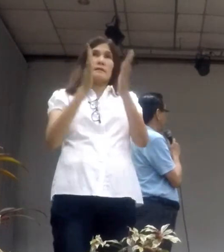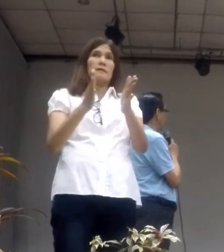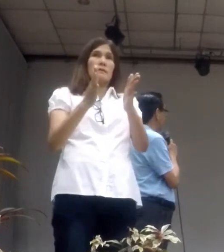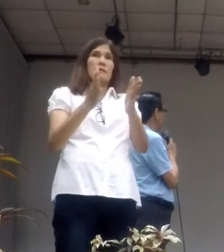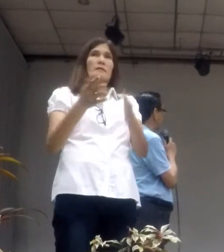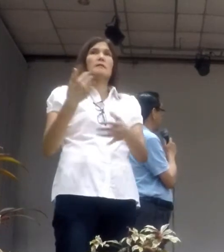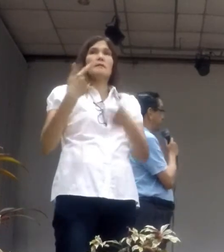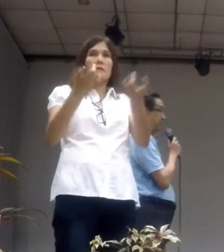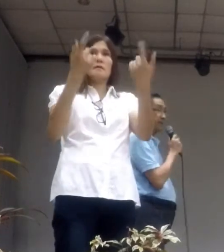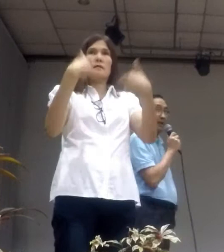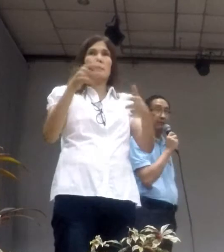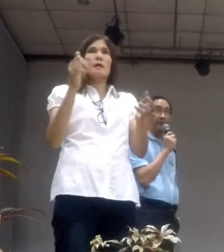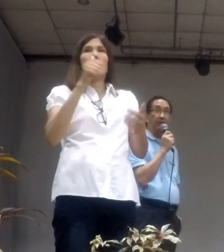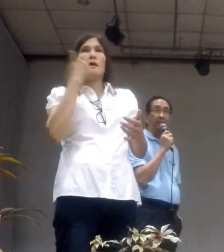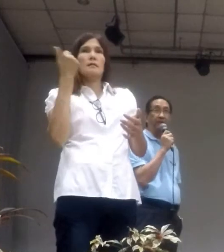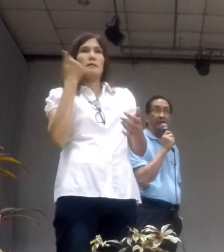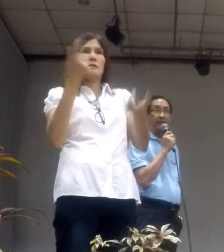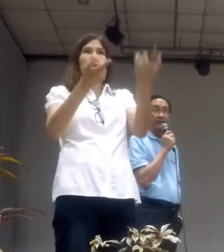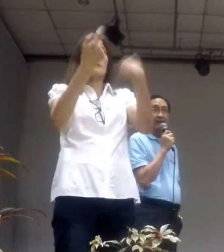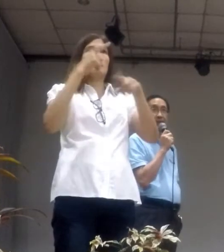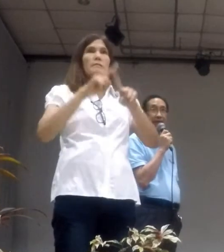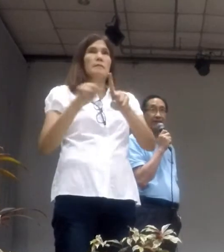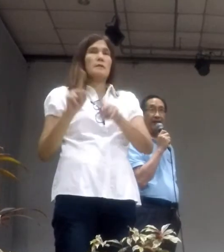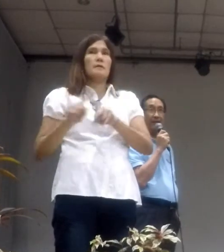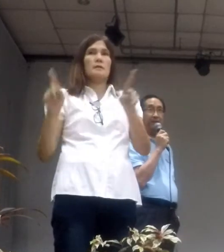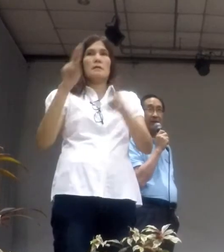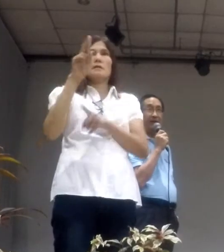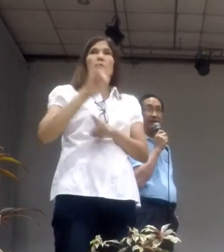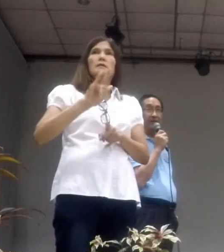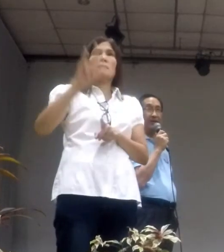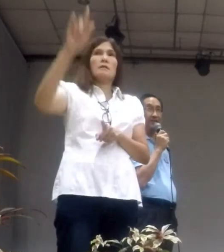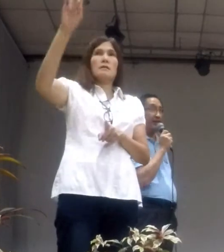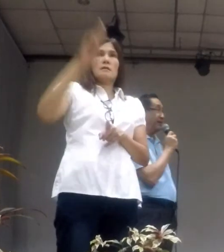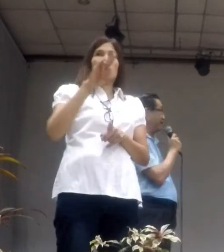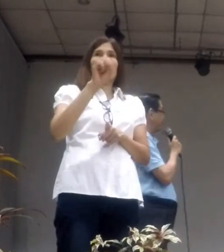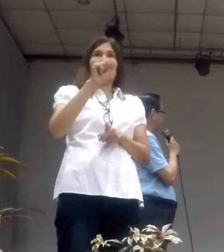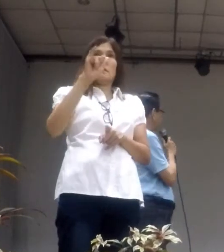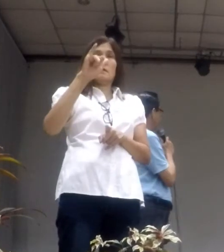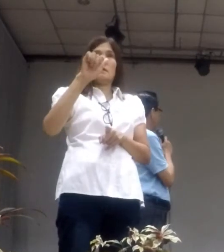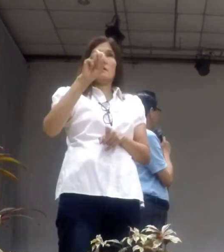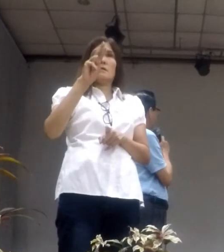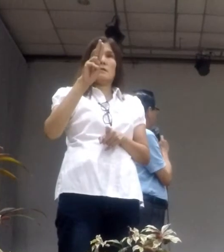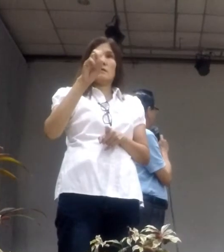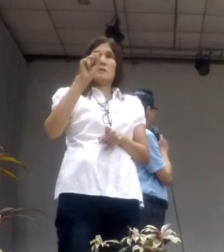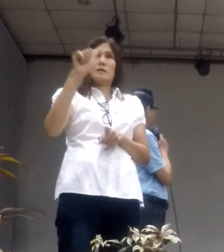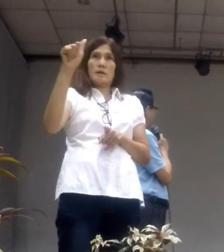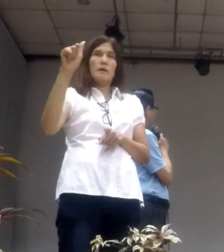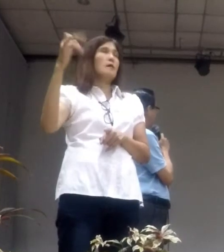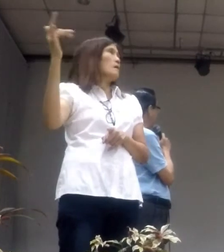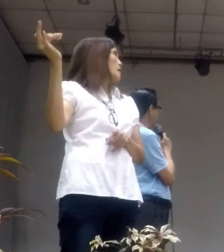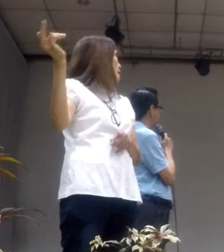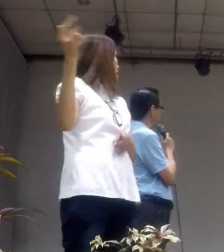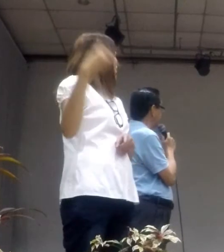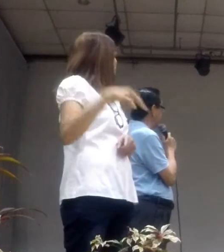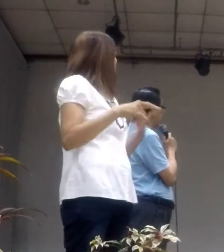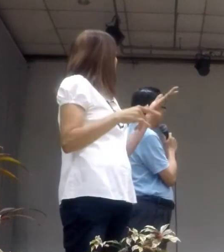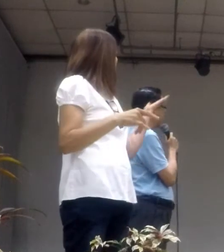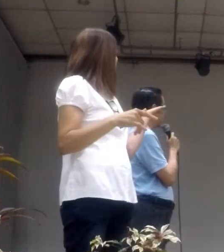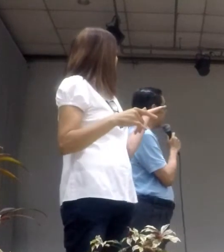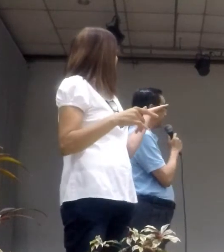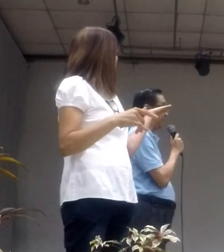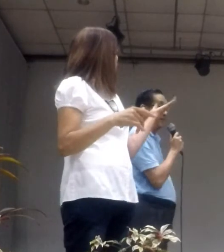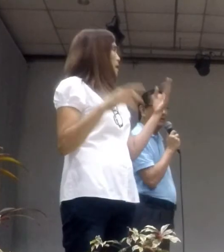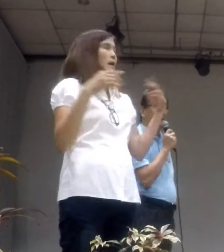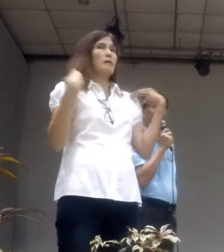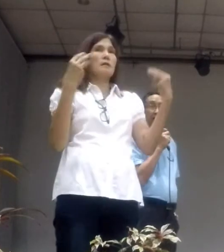who came, some of them came from USA, Maryland, USA, and they, and some are